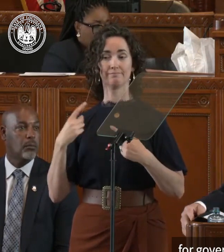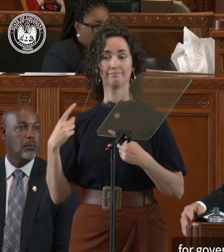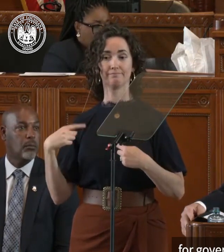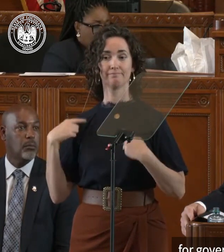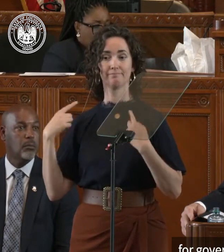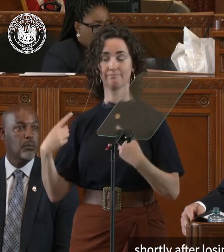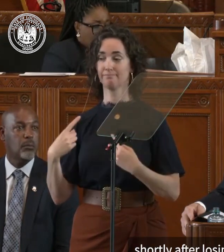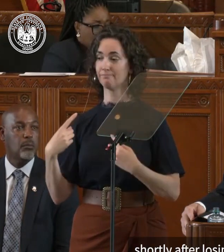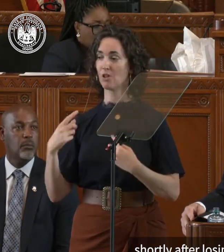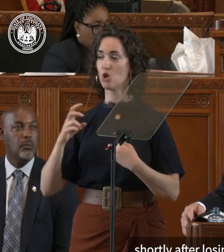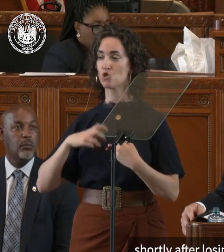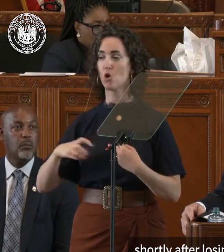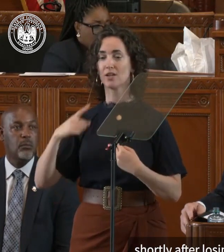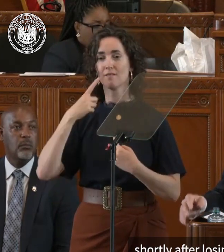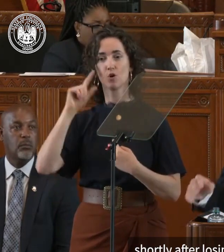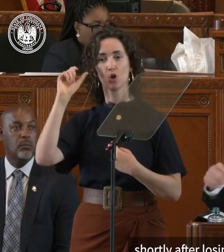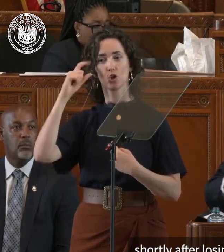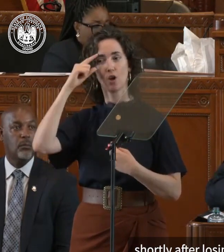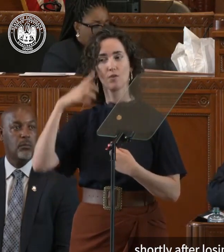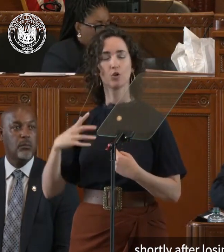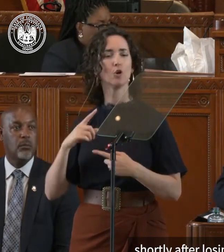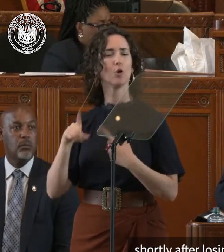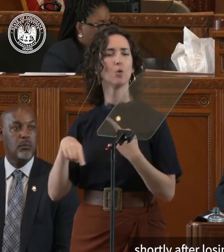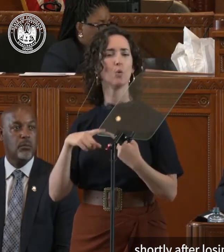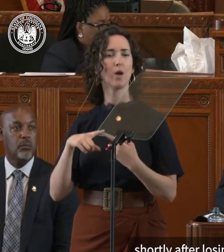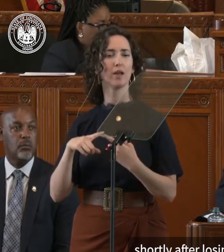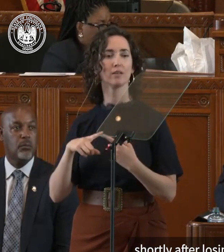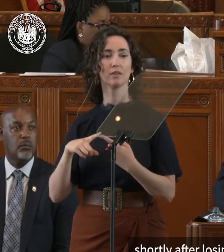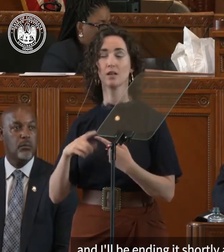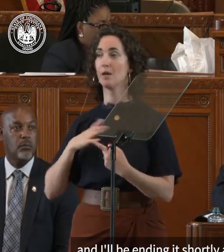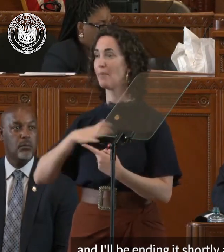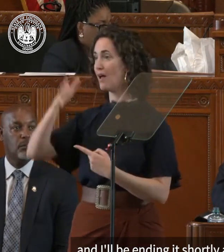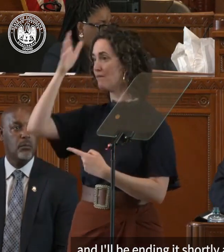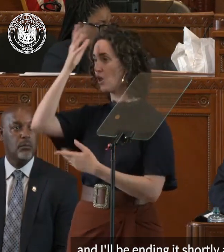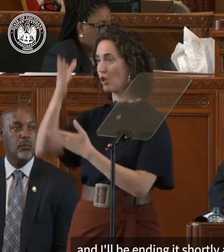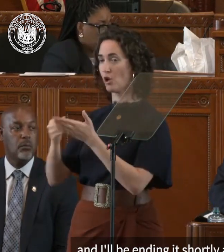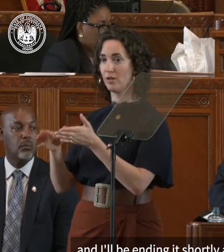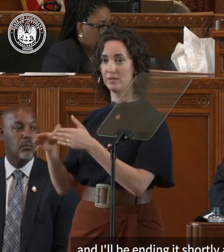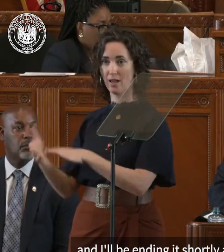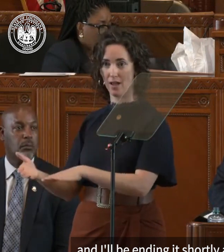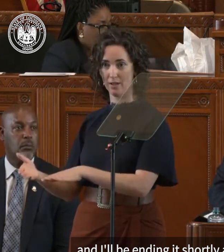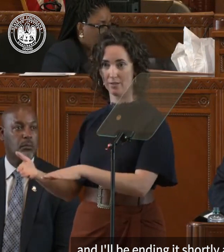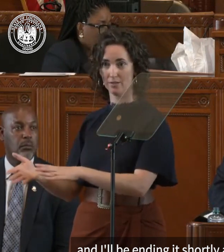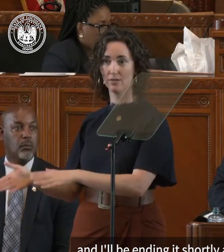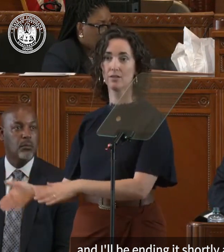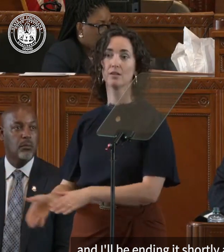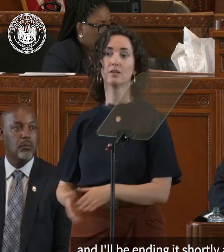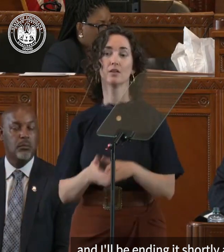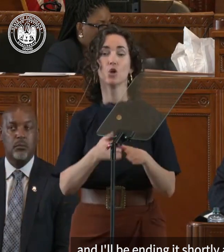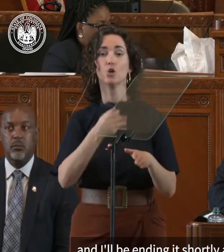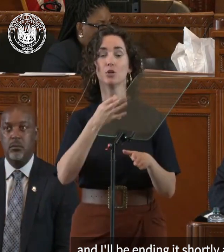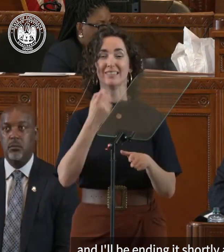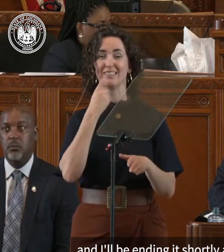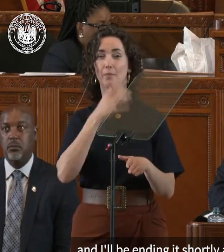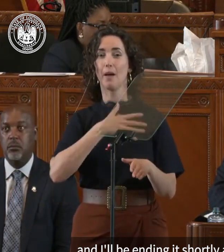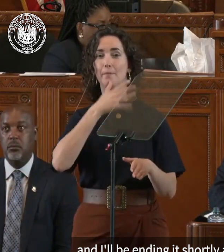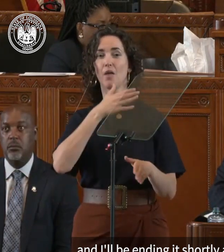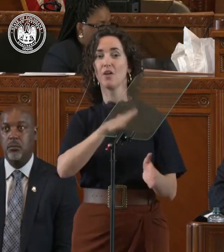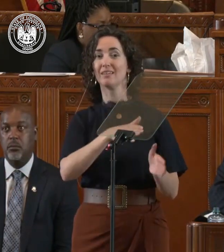for governor shortly after losing my father, and I'll be ending it shortly after losing my mother.